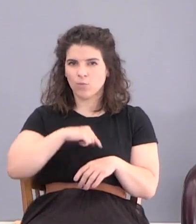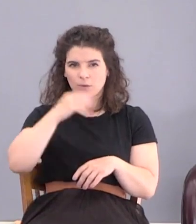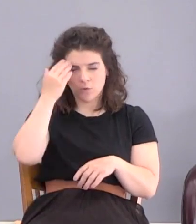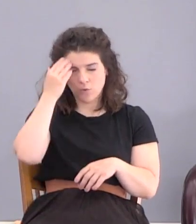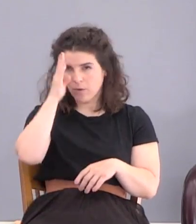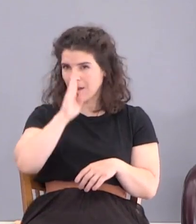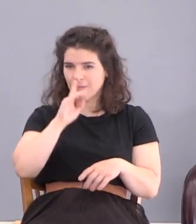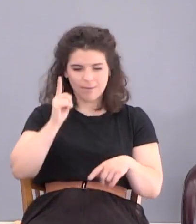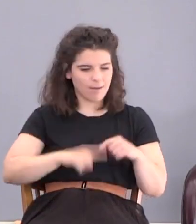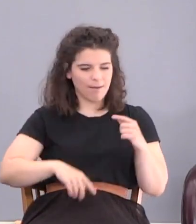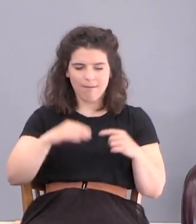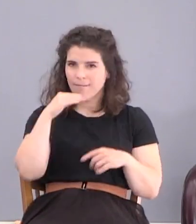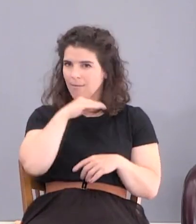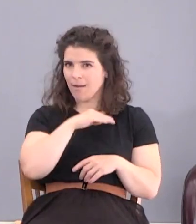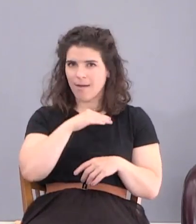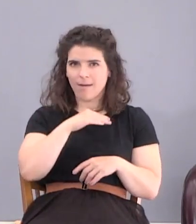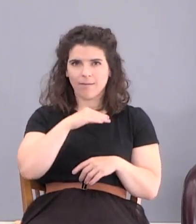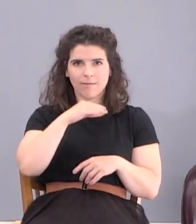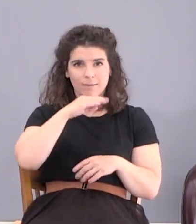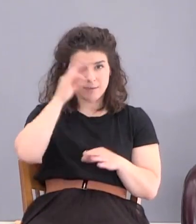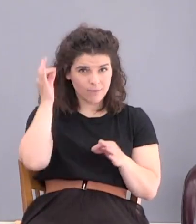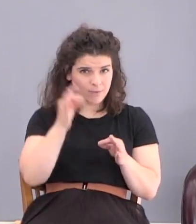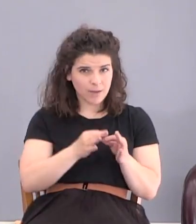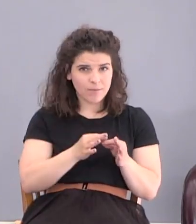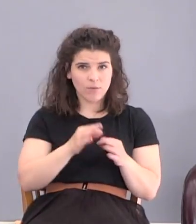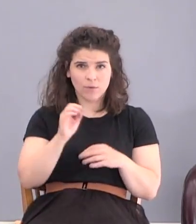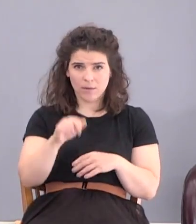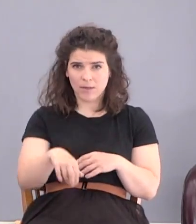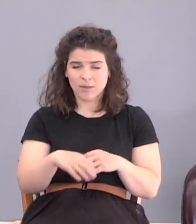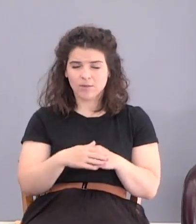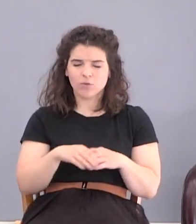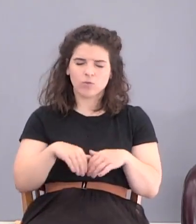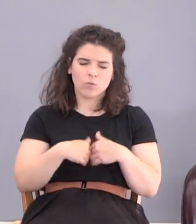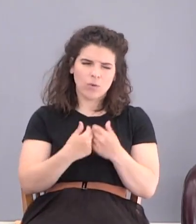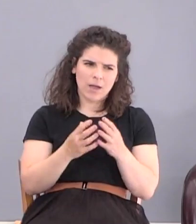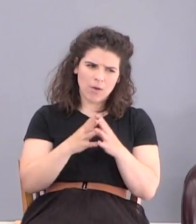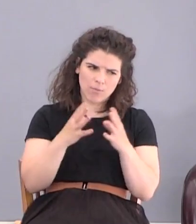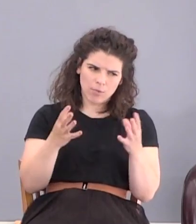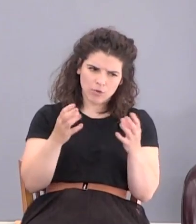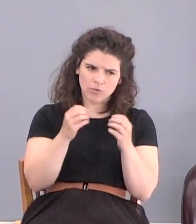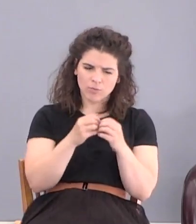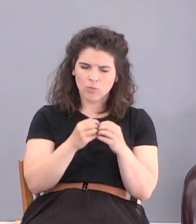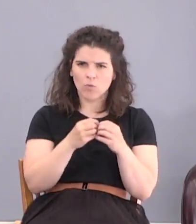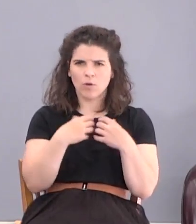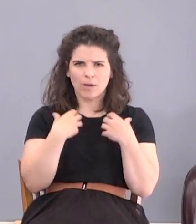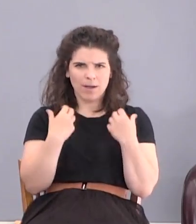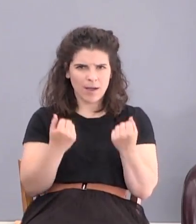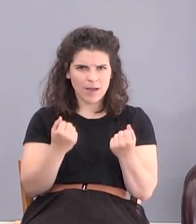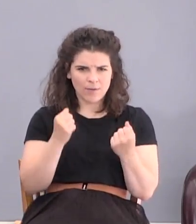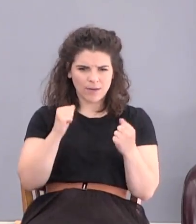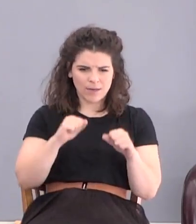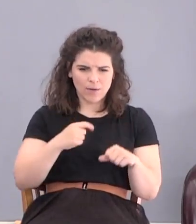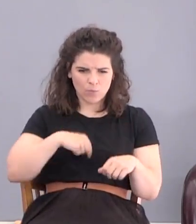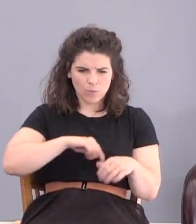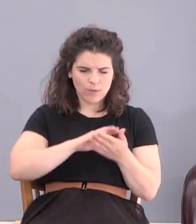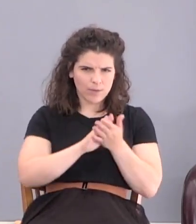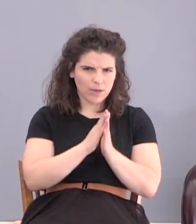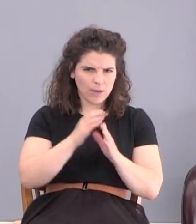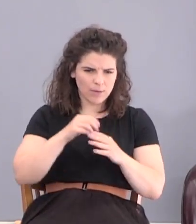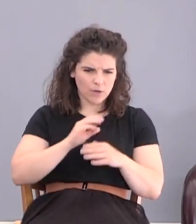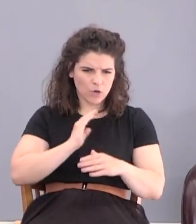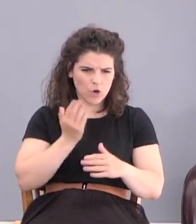lie. And we know he's faithful. So how much more confident can we be in our